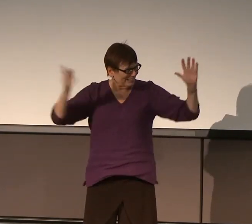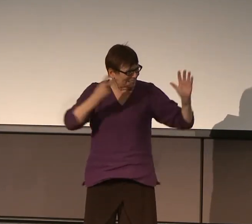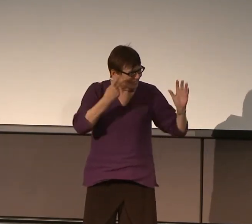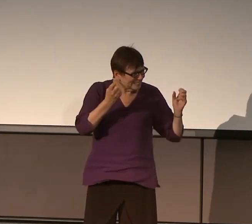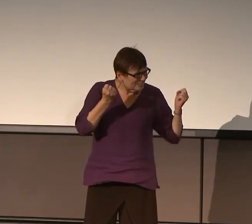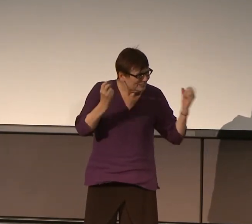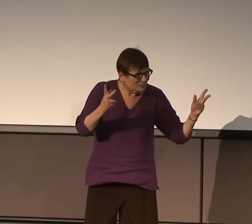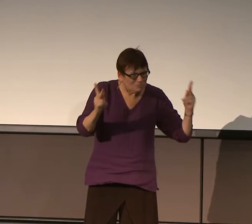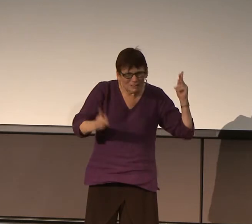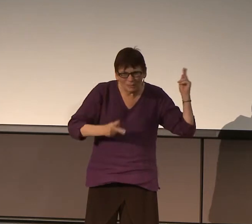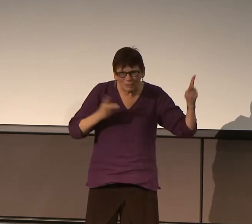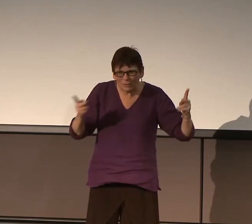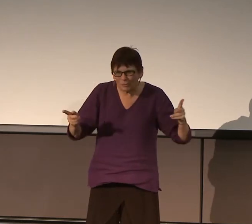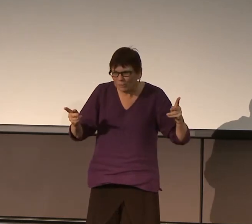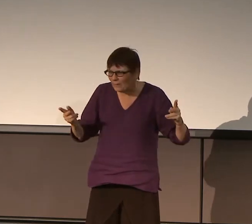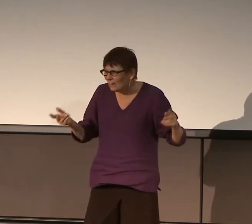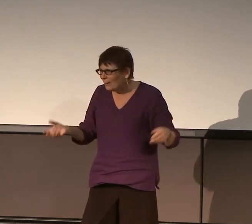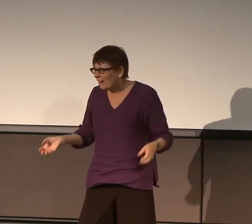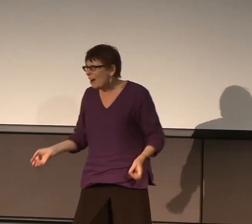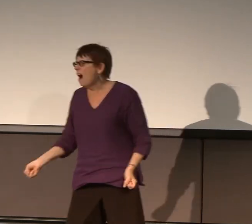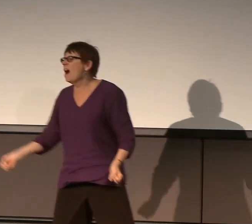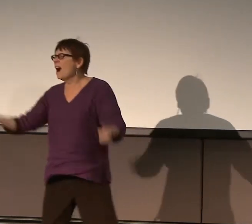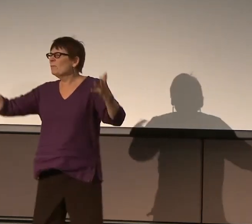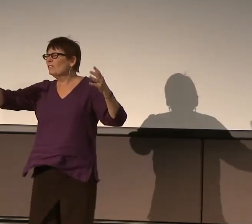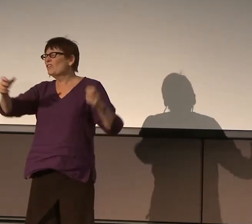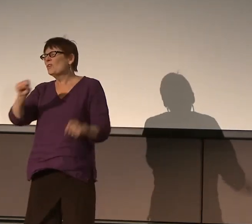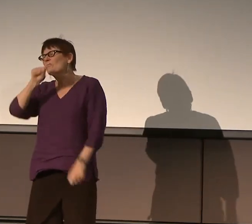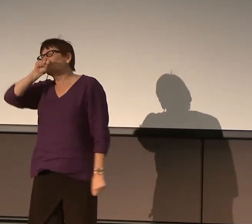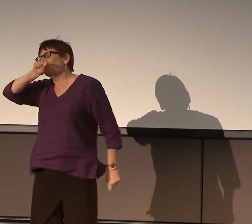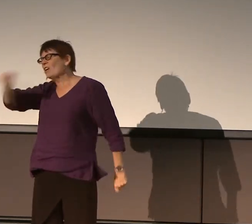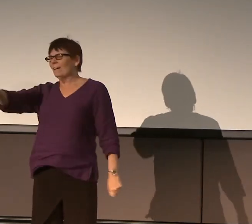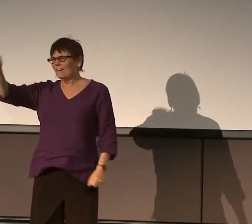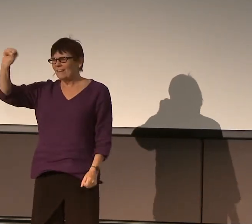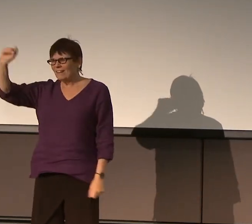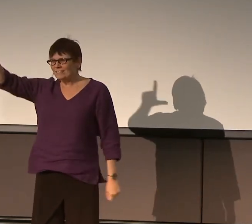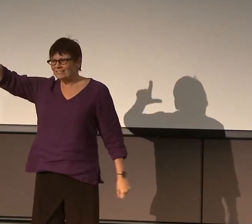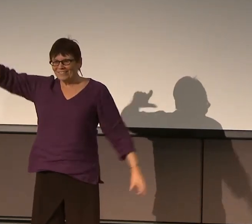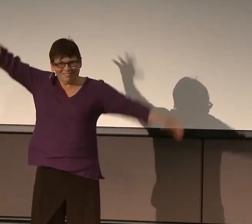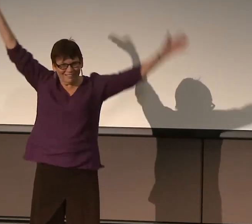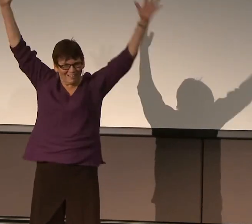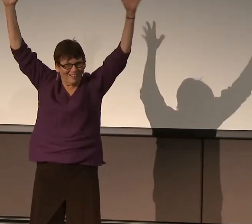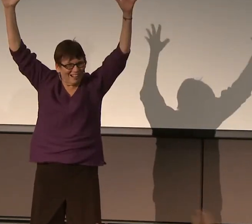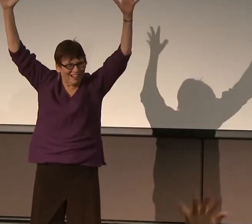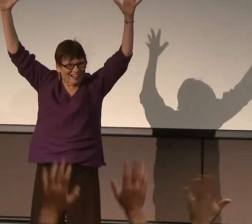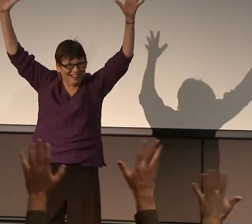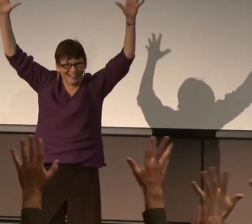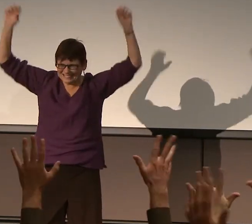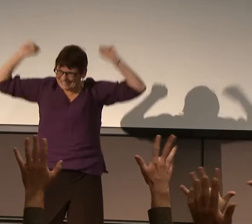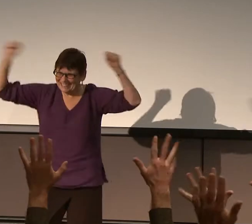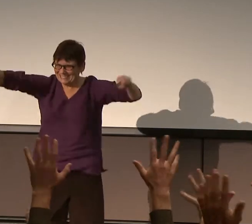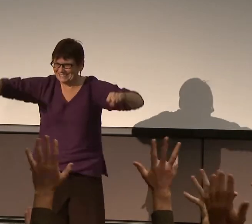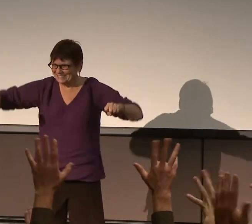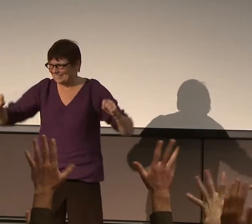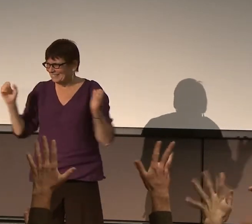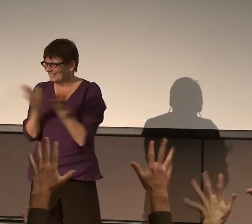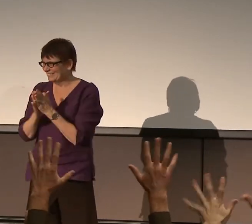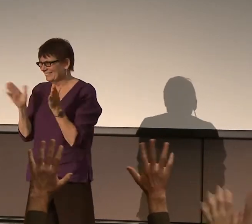Poetry Festival. So happy to see all of you here. How many of you love ASL? Let's see some hands.